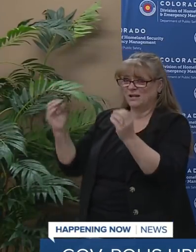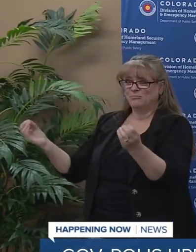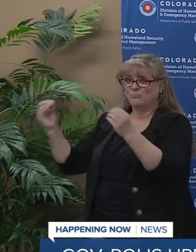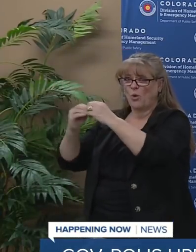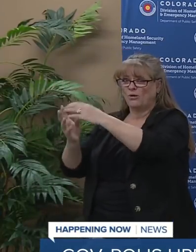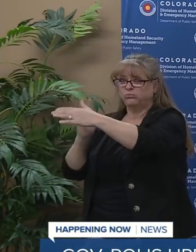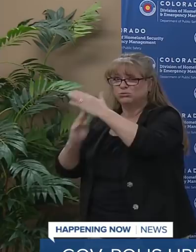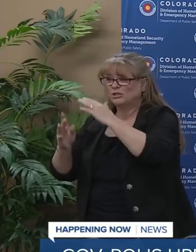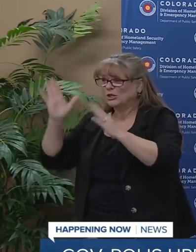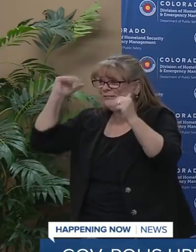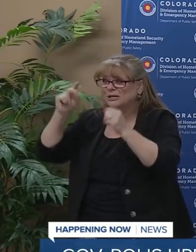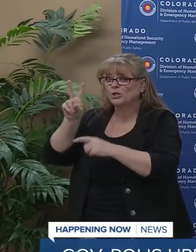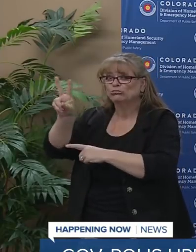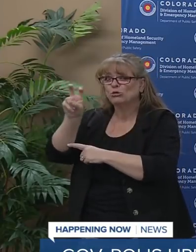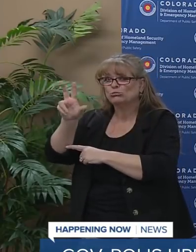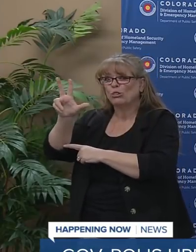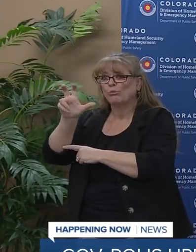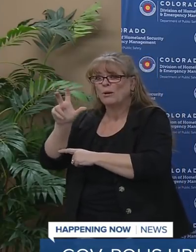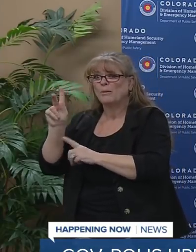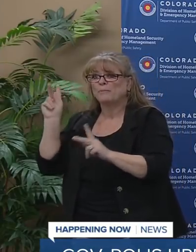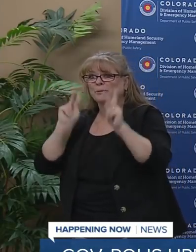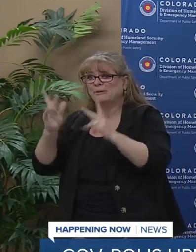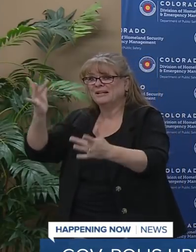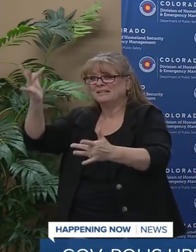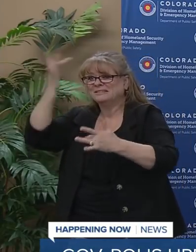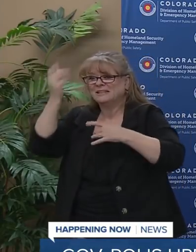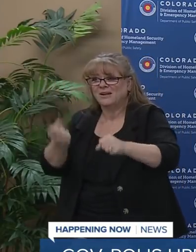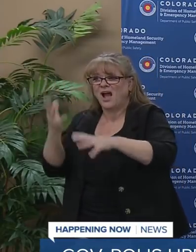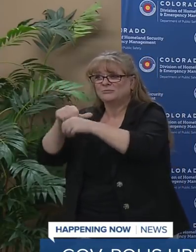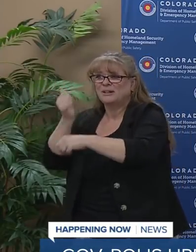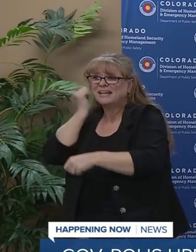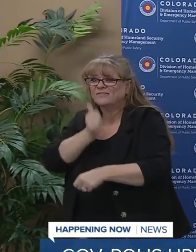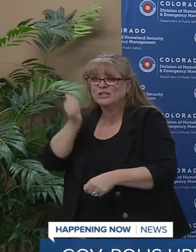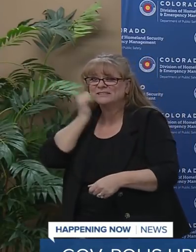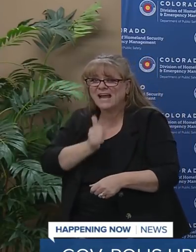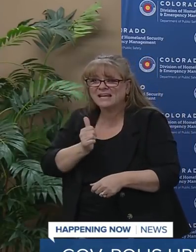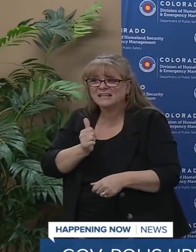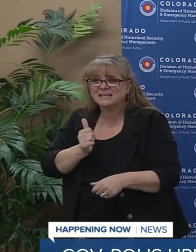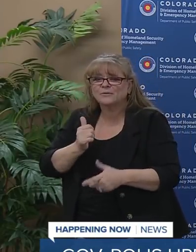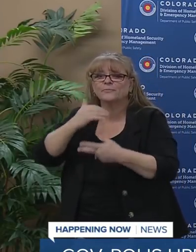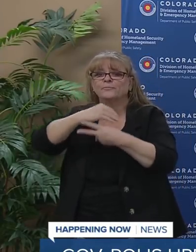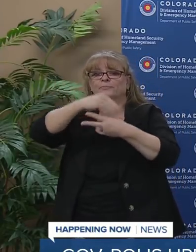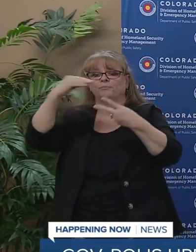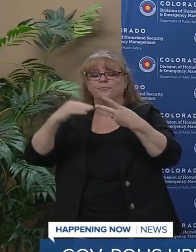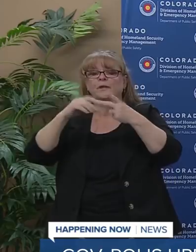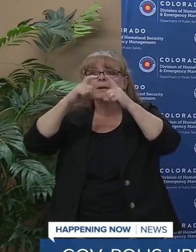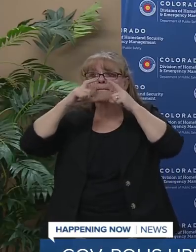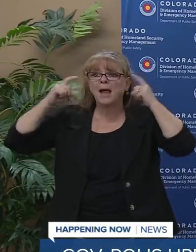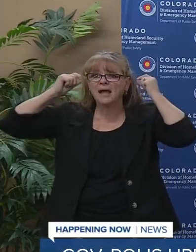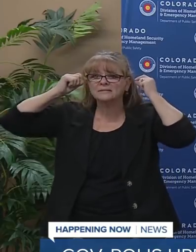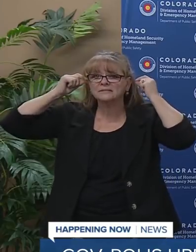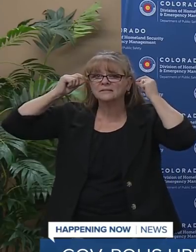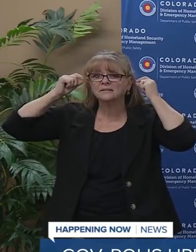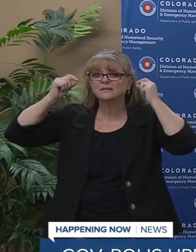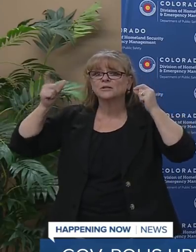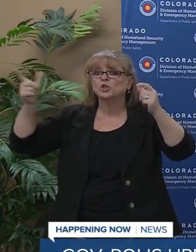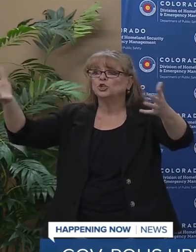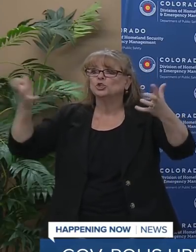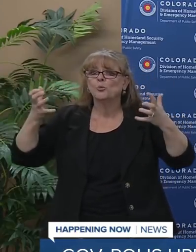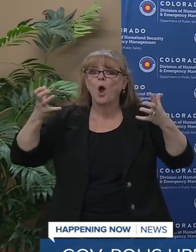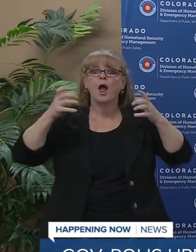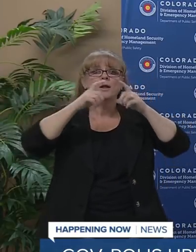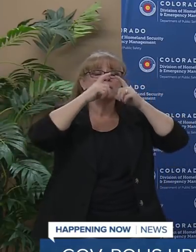also, one more question just with the mask. Do you want social shaming for people not wearing masks? Do you want people to say, hey, where's your